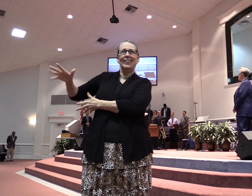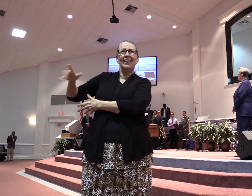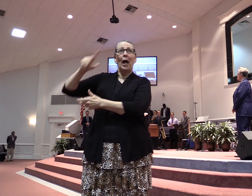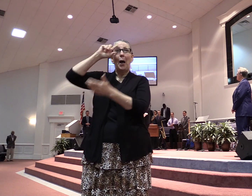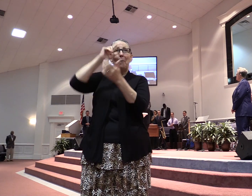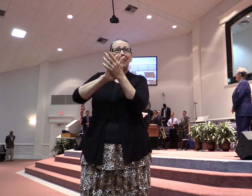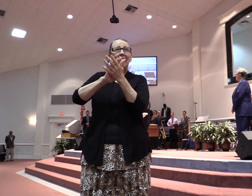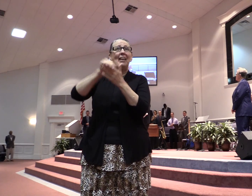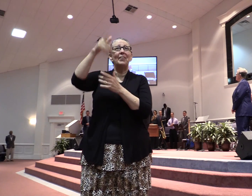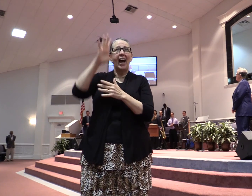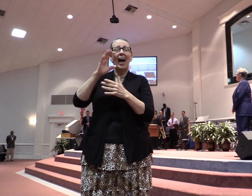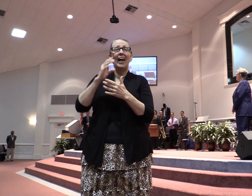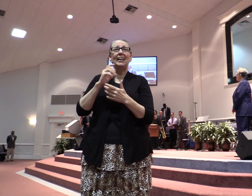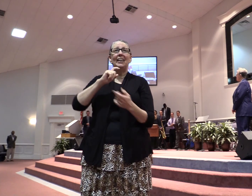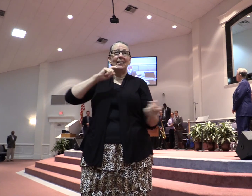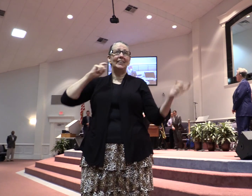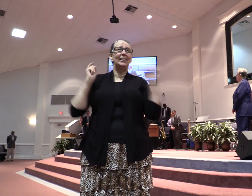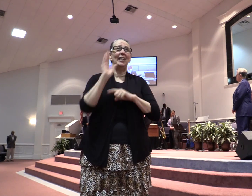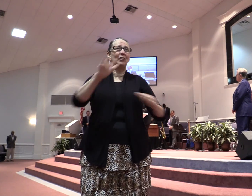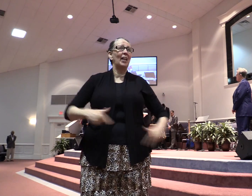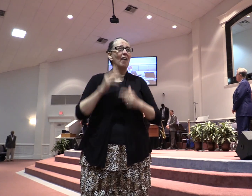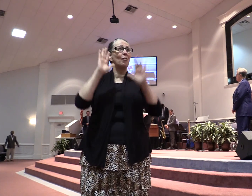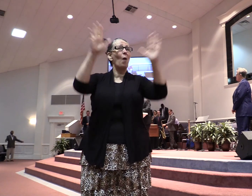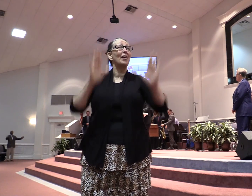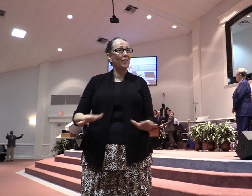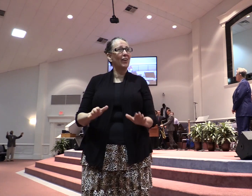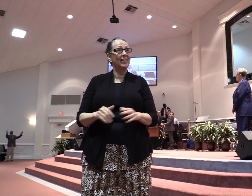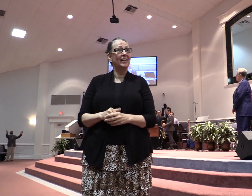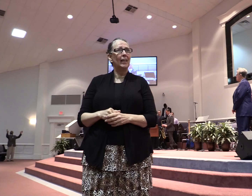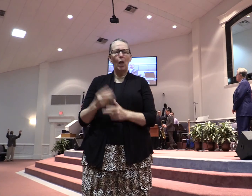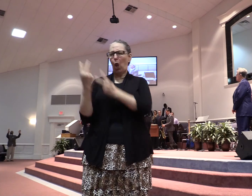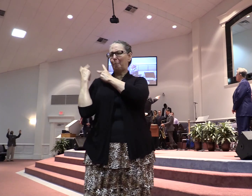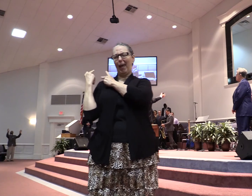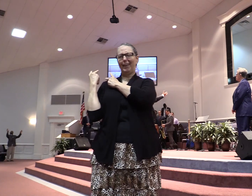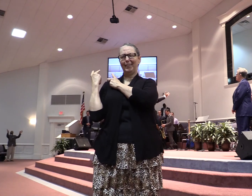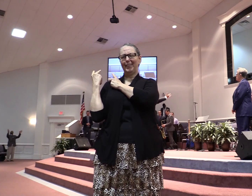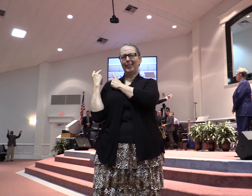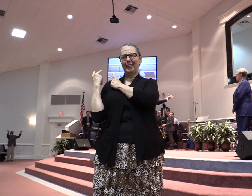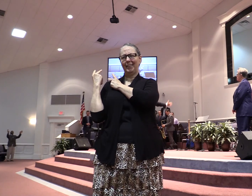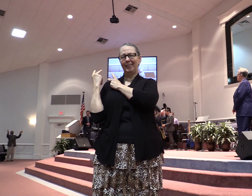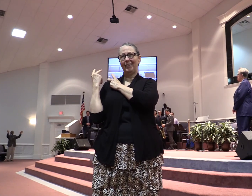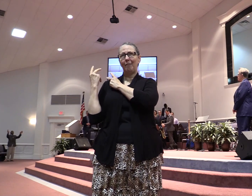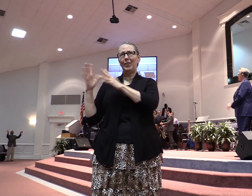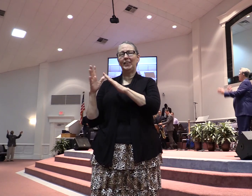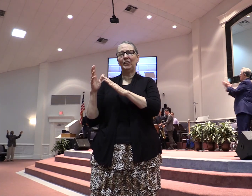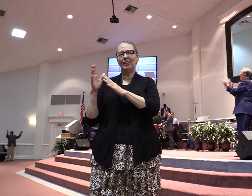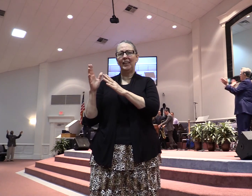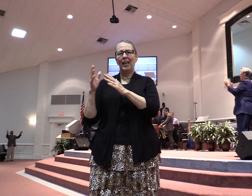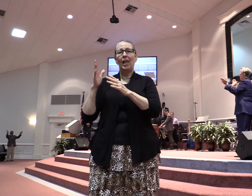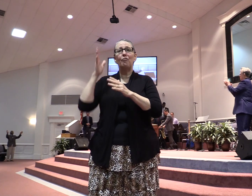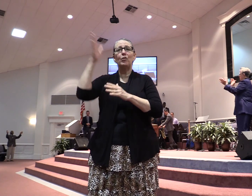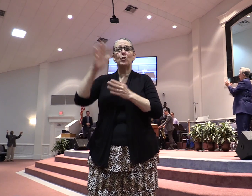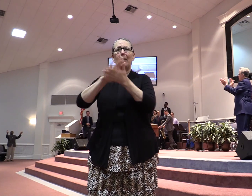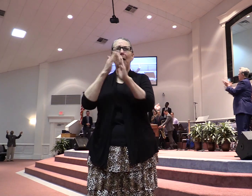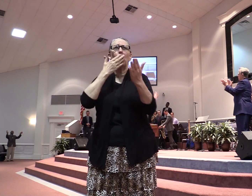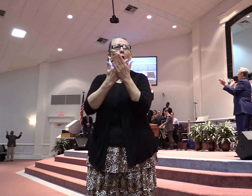that God can make your life so good, then you'll say, this must have been the plan all along. I